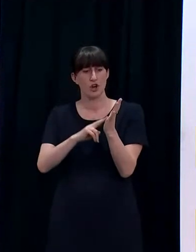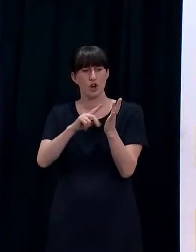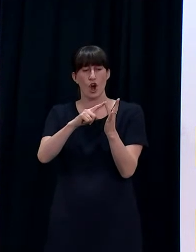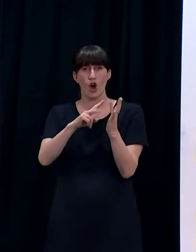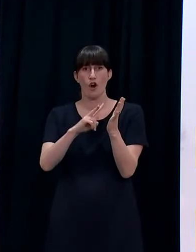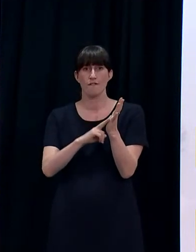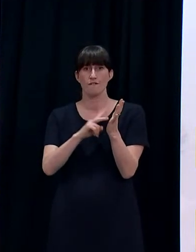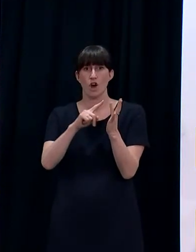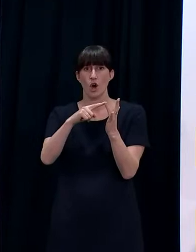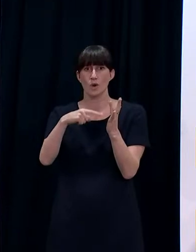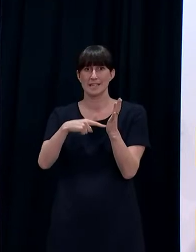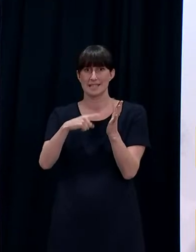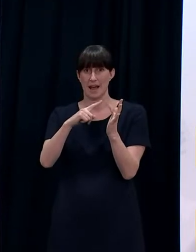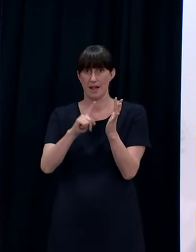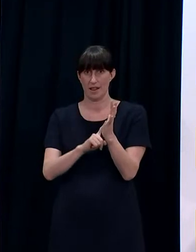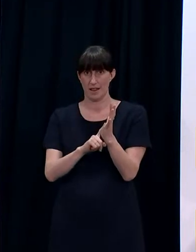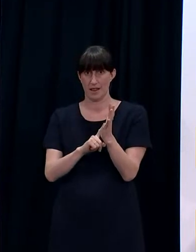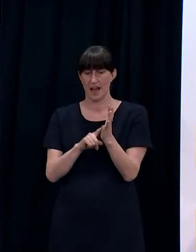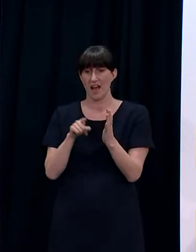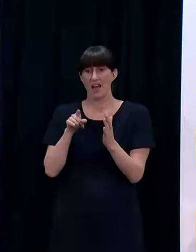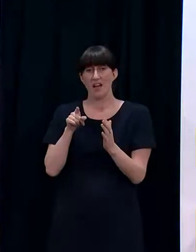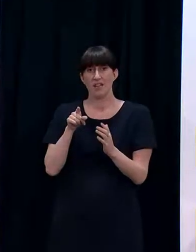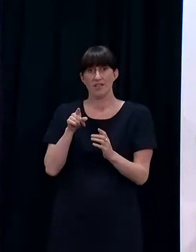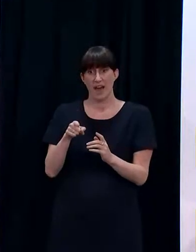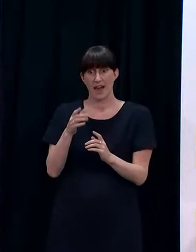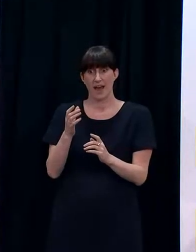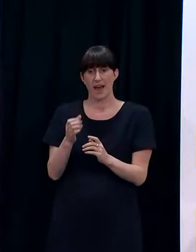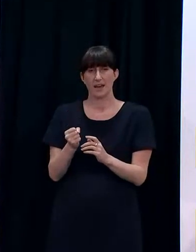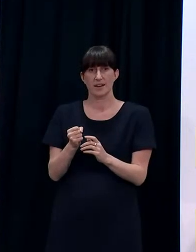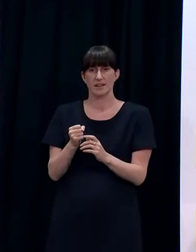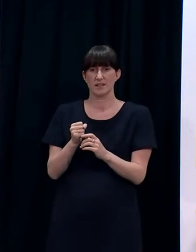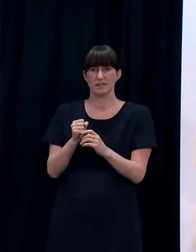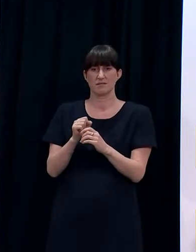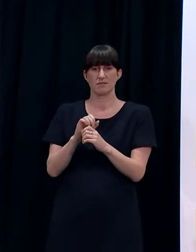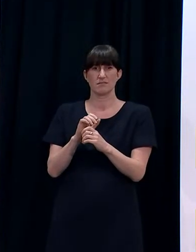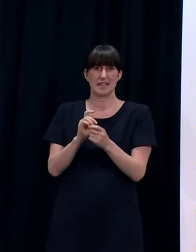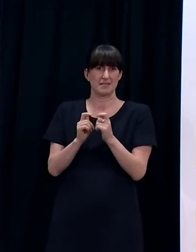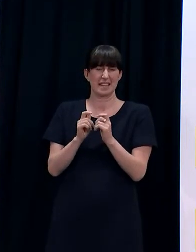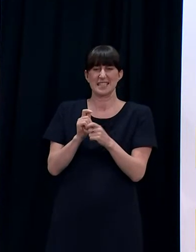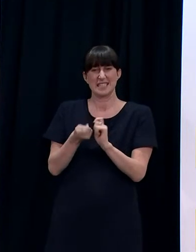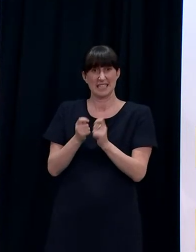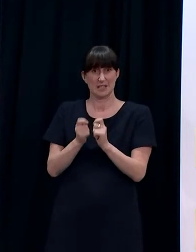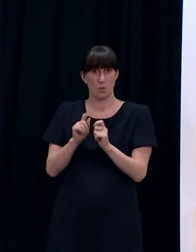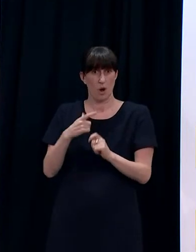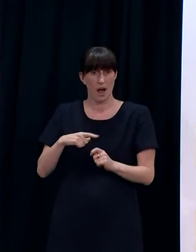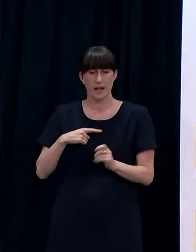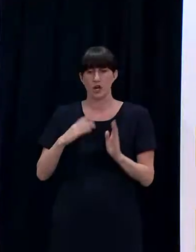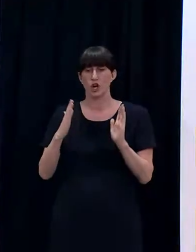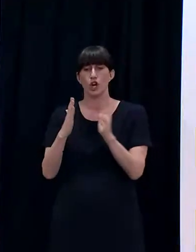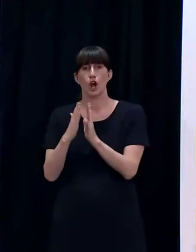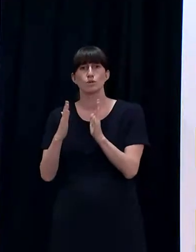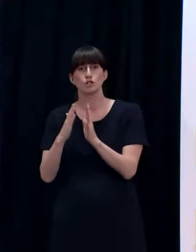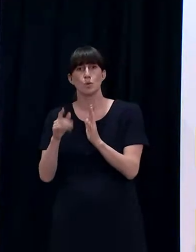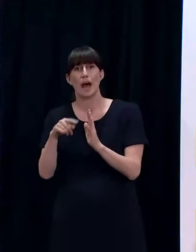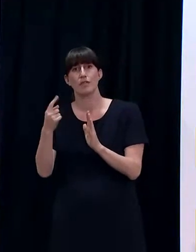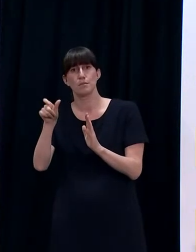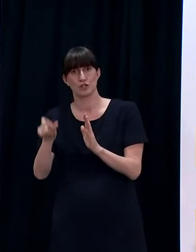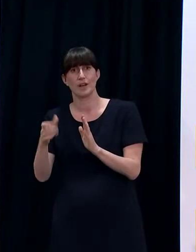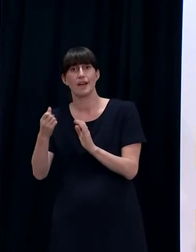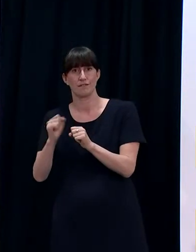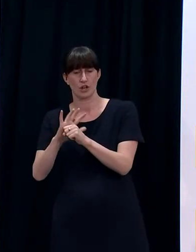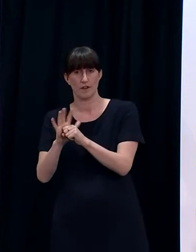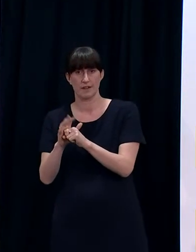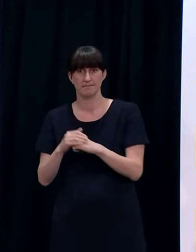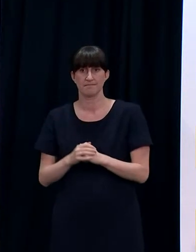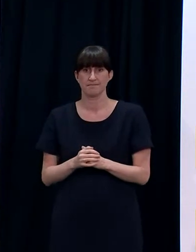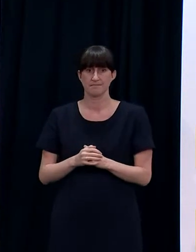they were a close contact of another case. At 2:21 p.m. on Wednesday, the case was informed by the Auckland